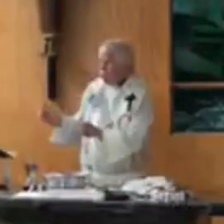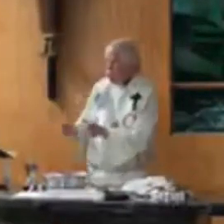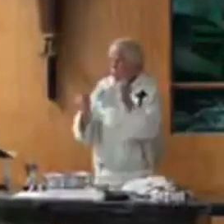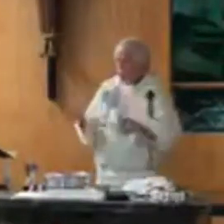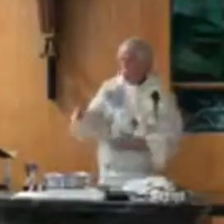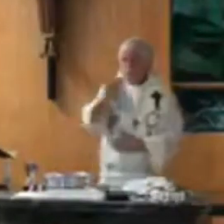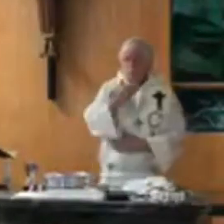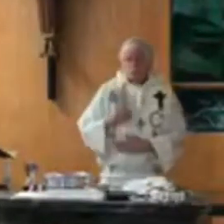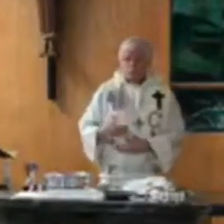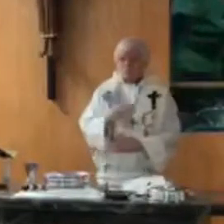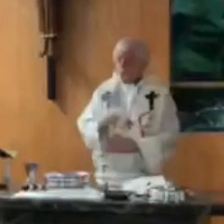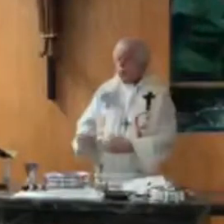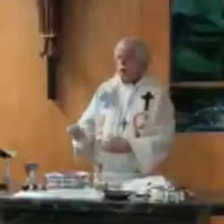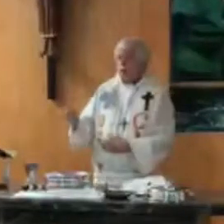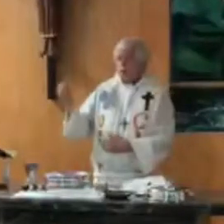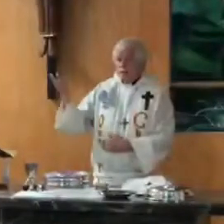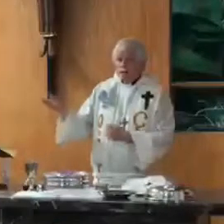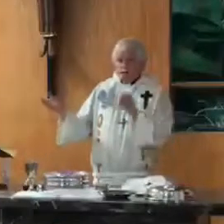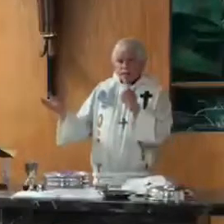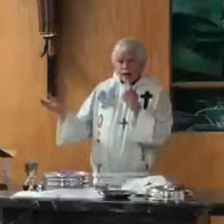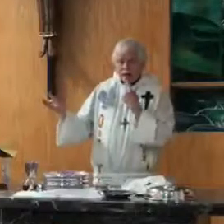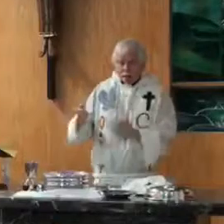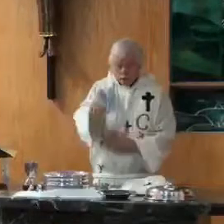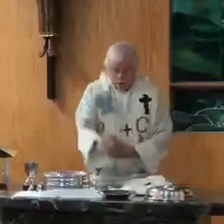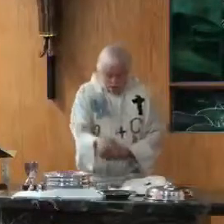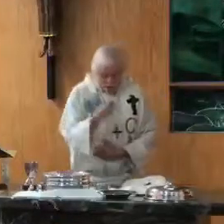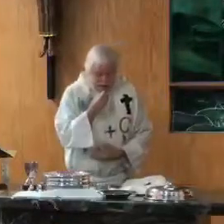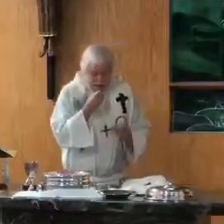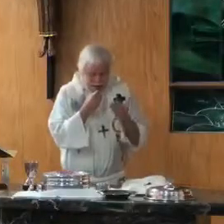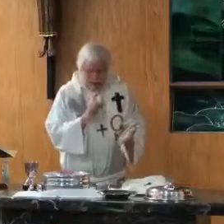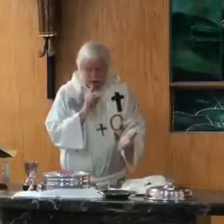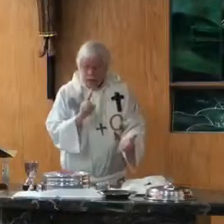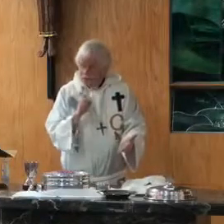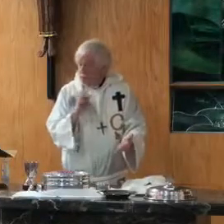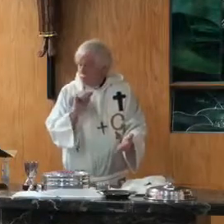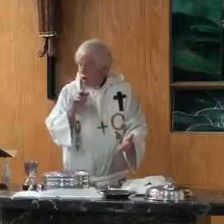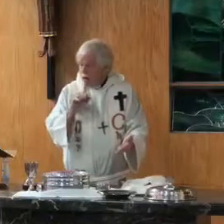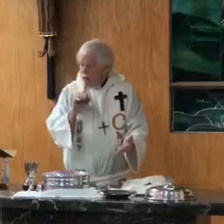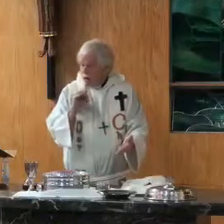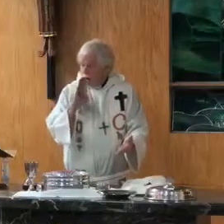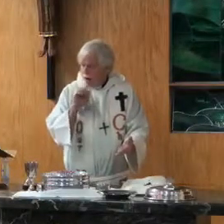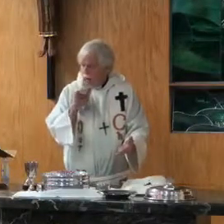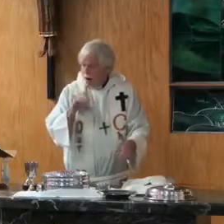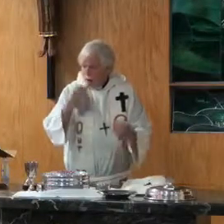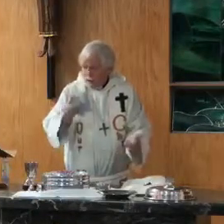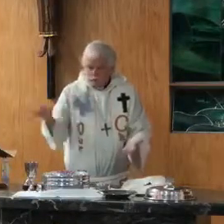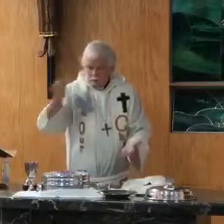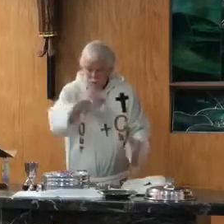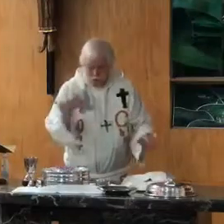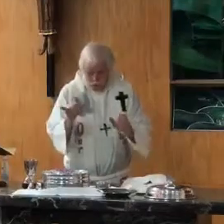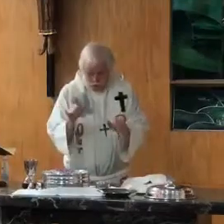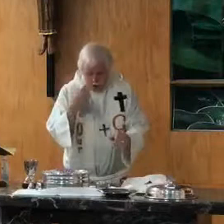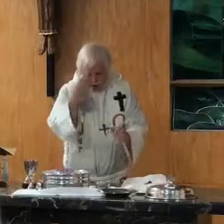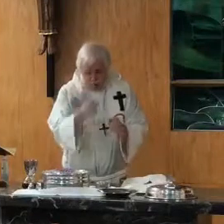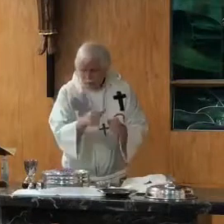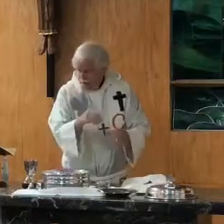it to his disciples, and said, "Take, eat, this is my body given